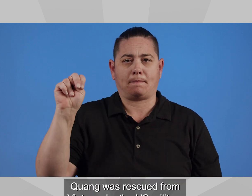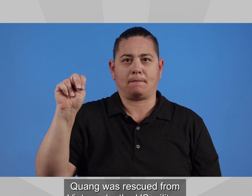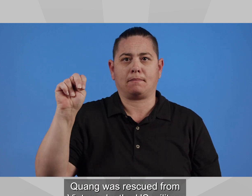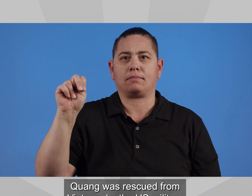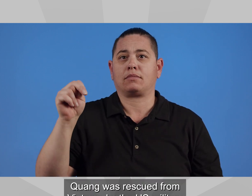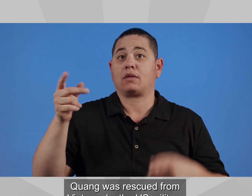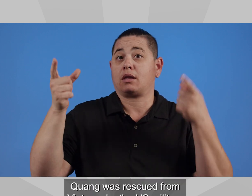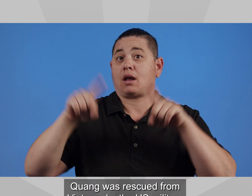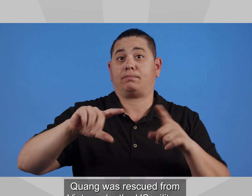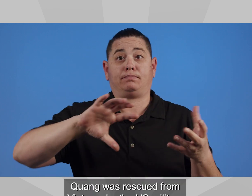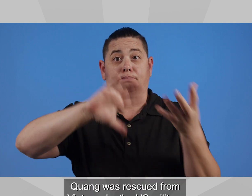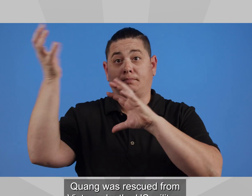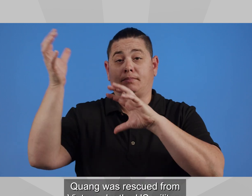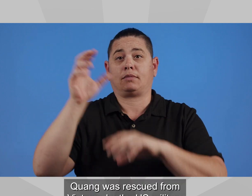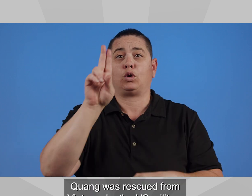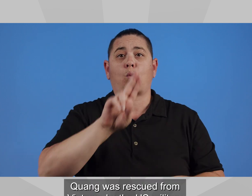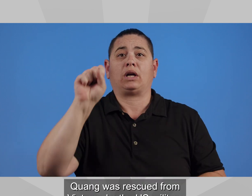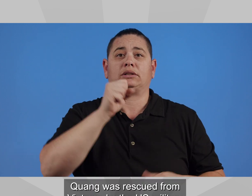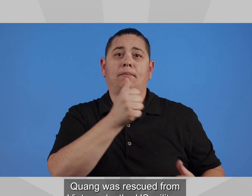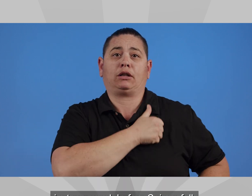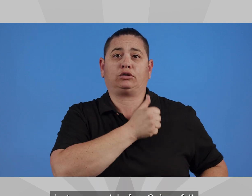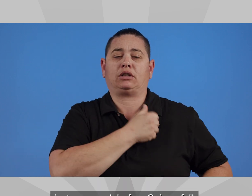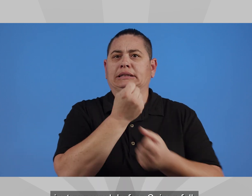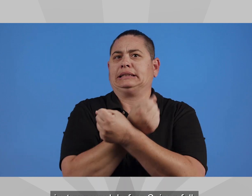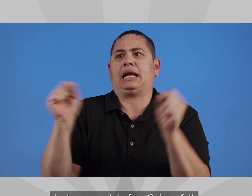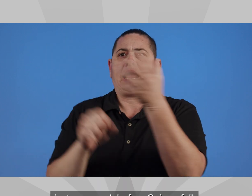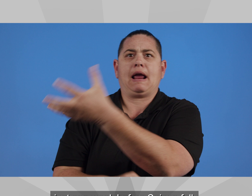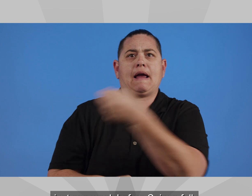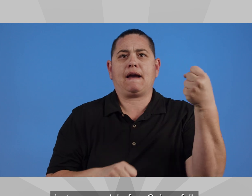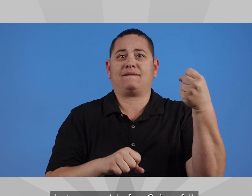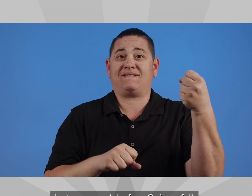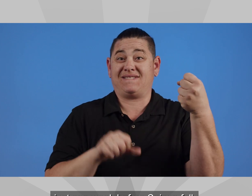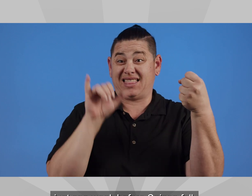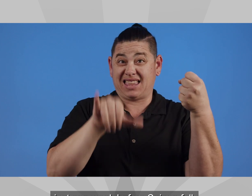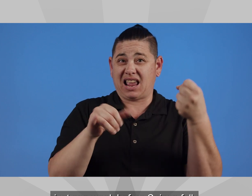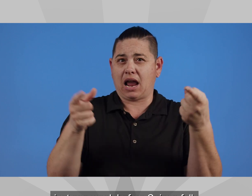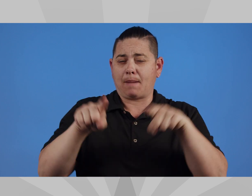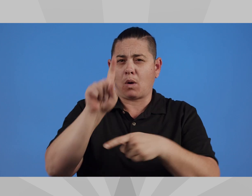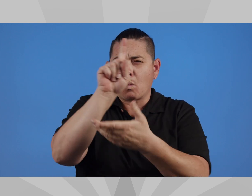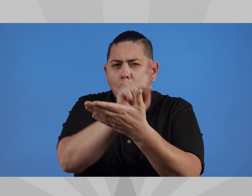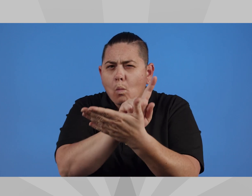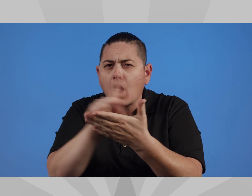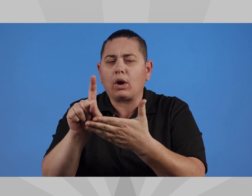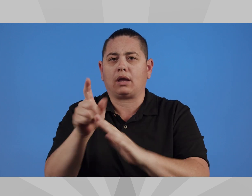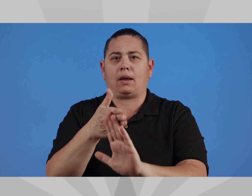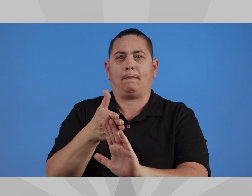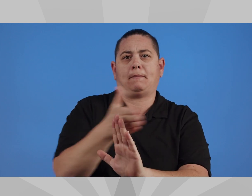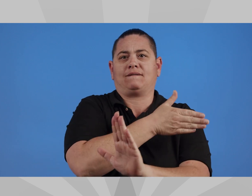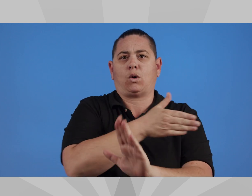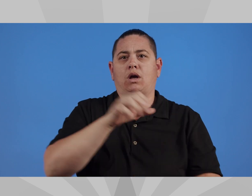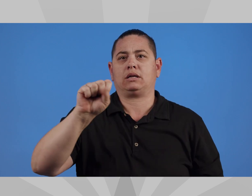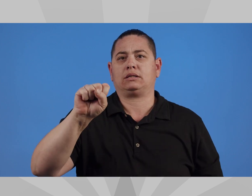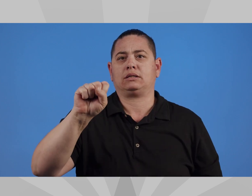Quang was rescued from Vietnam by the U.S. military just 1 week before Saigon fell.